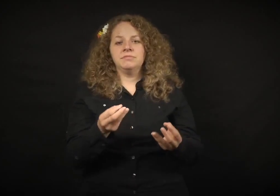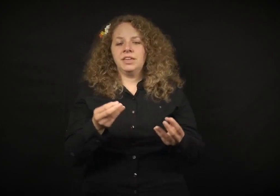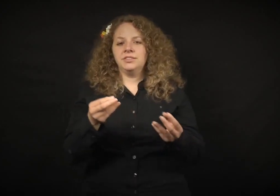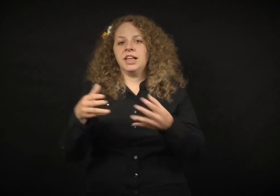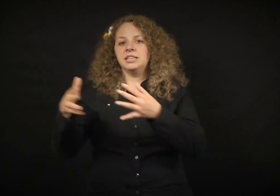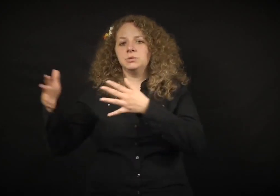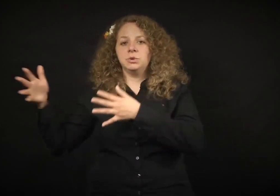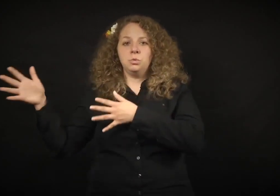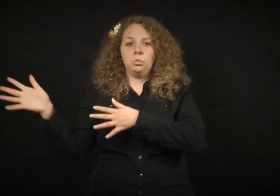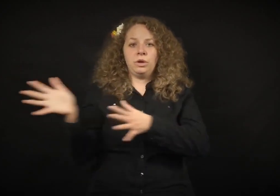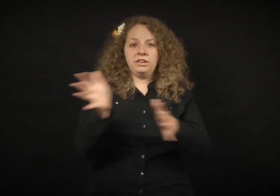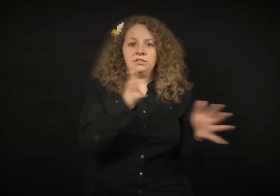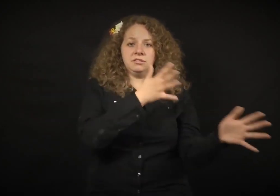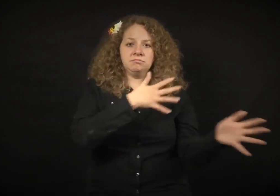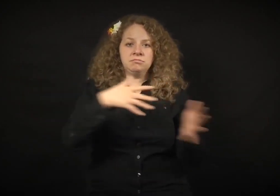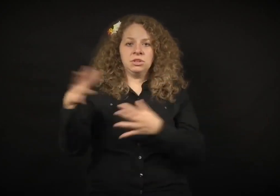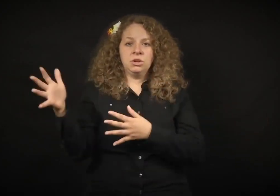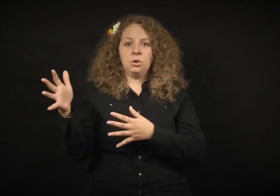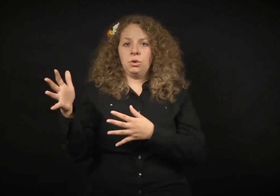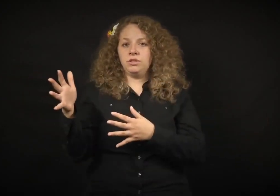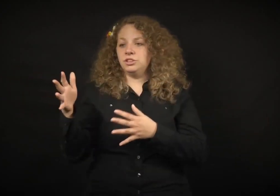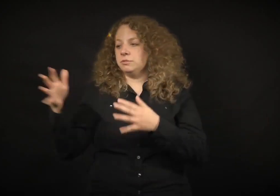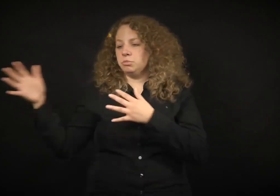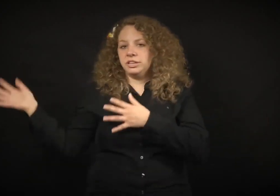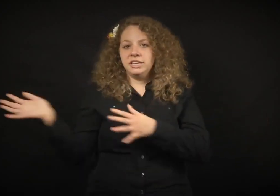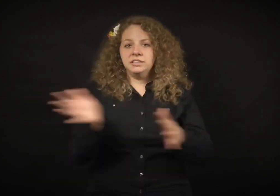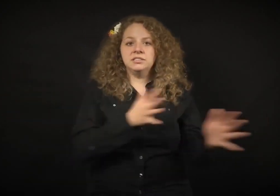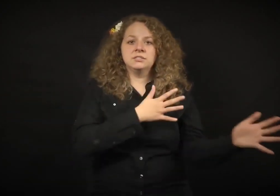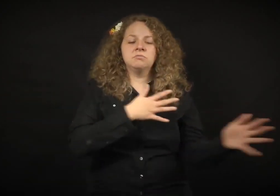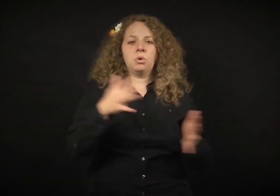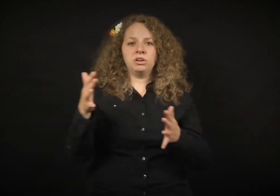And the last one, wind, or there's a breeze, or